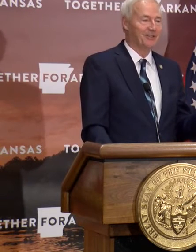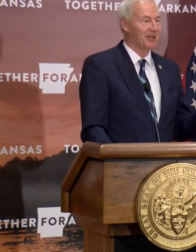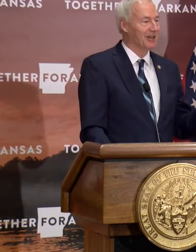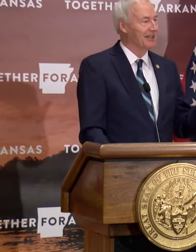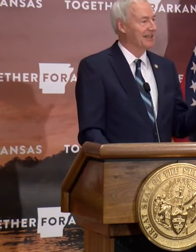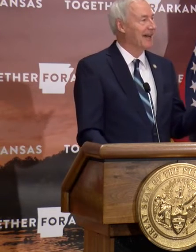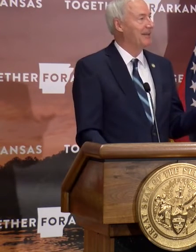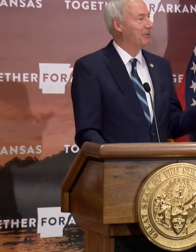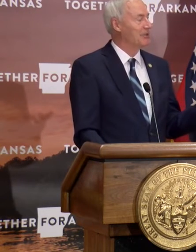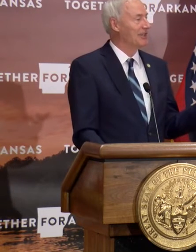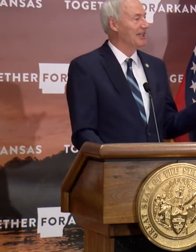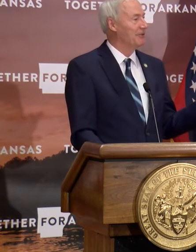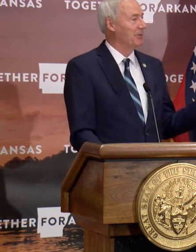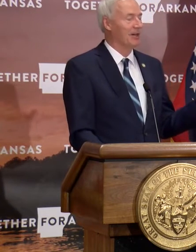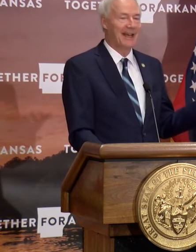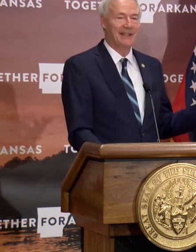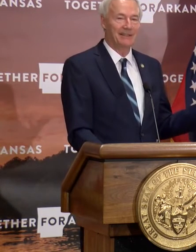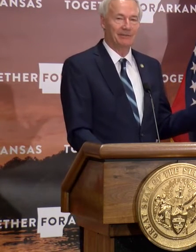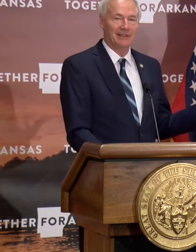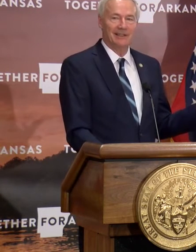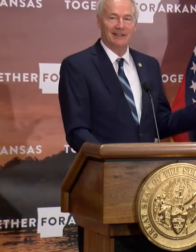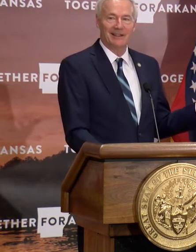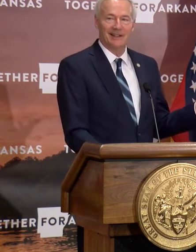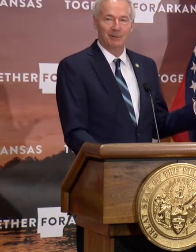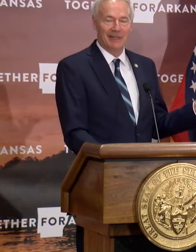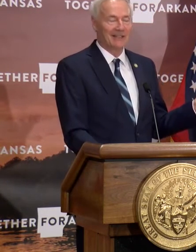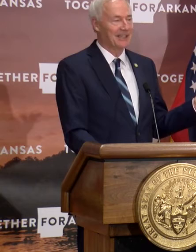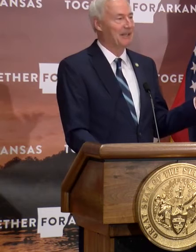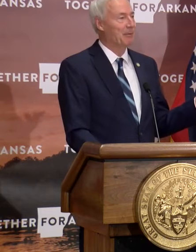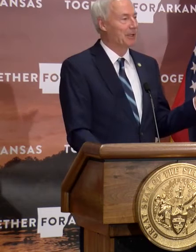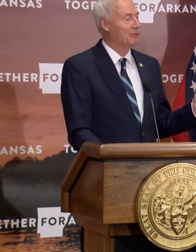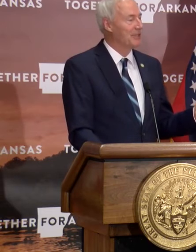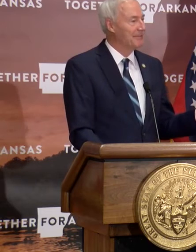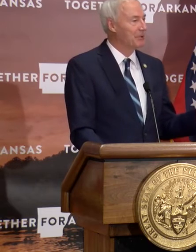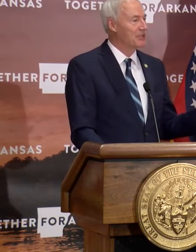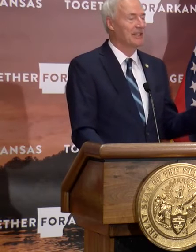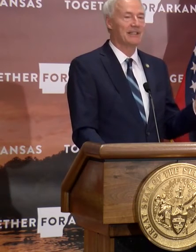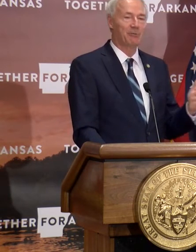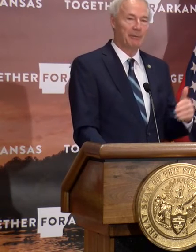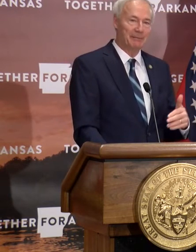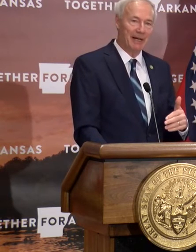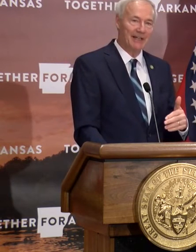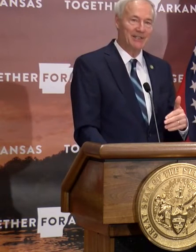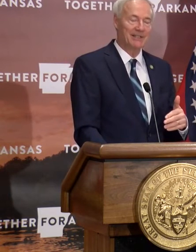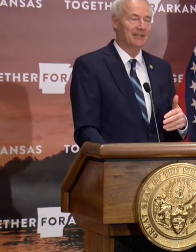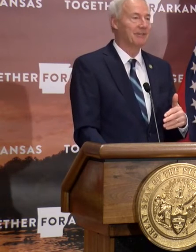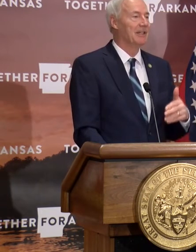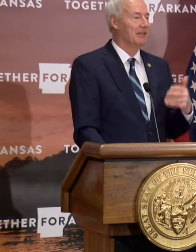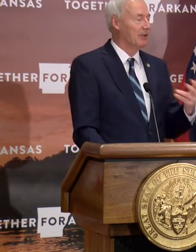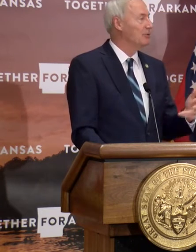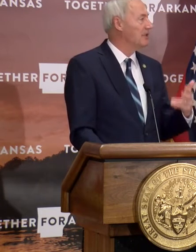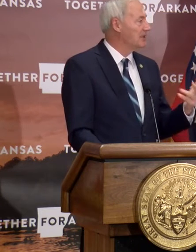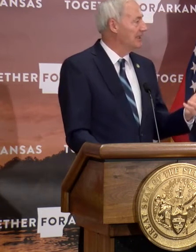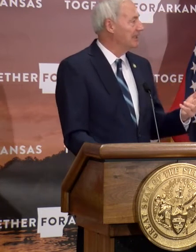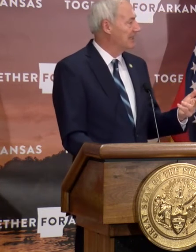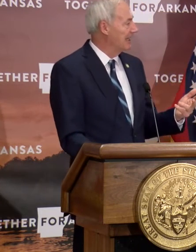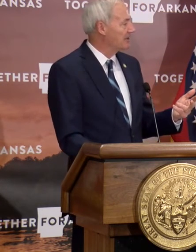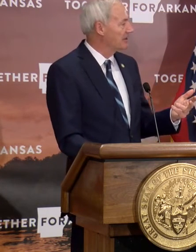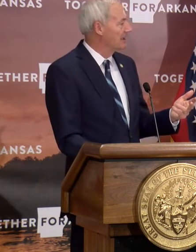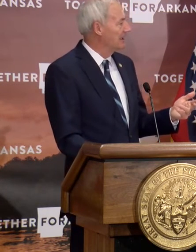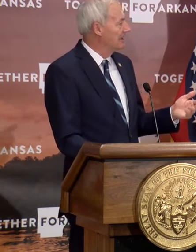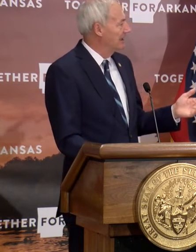test, generally 90% of them are negative. We like to keep it below 10% that would be positive, those that